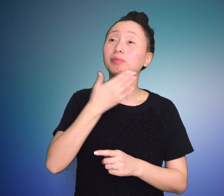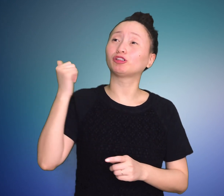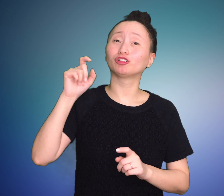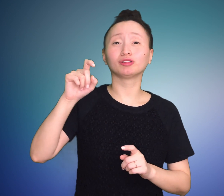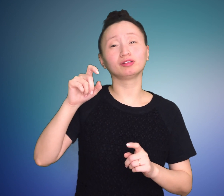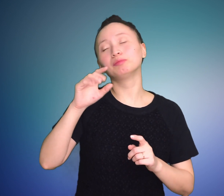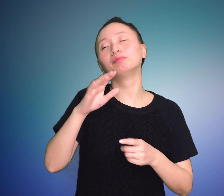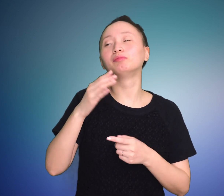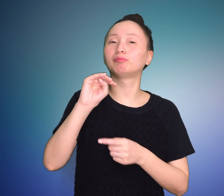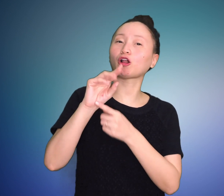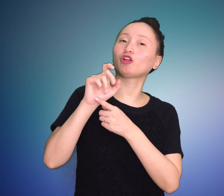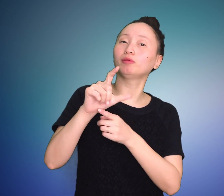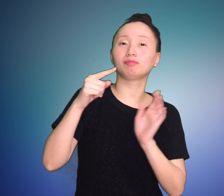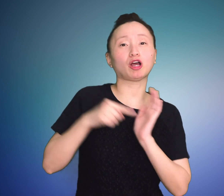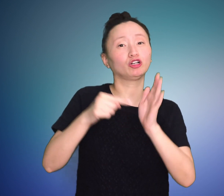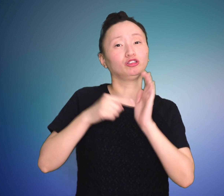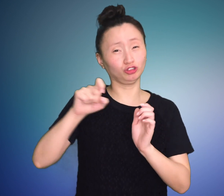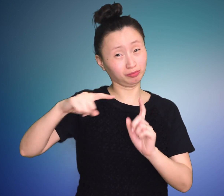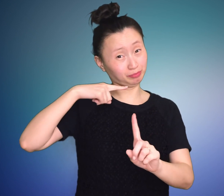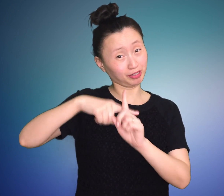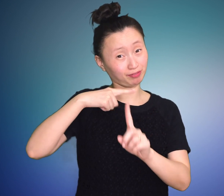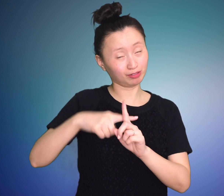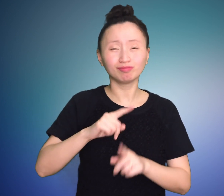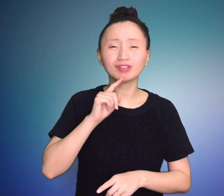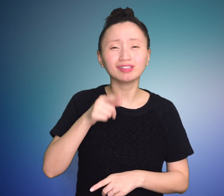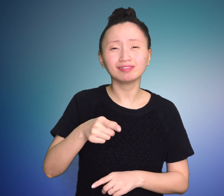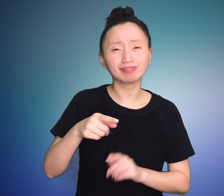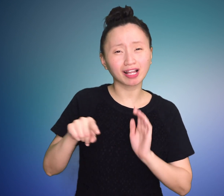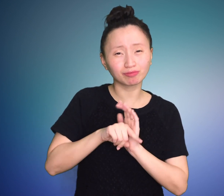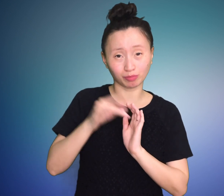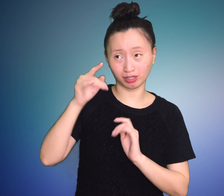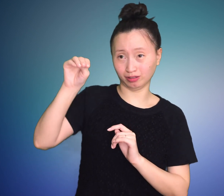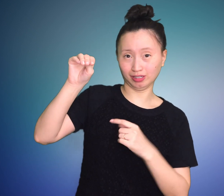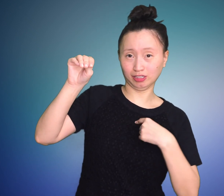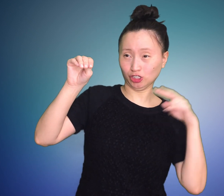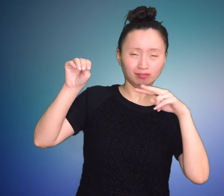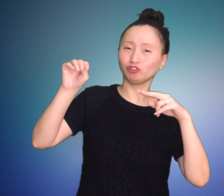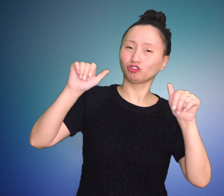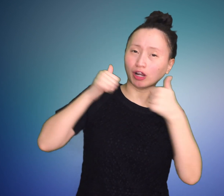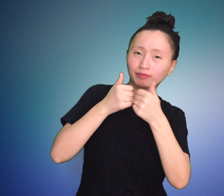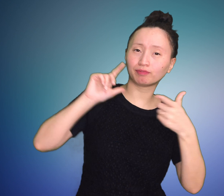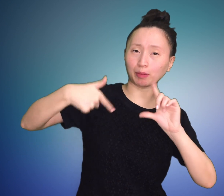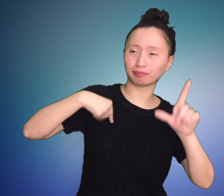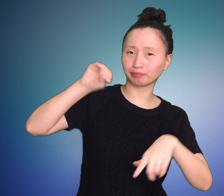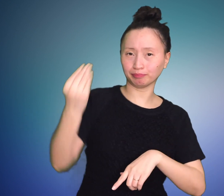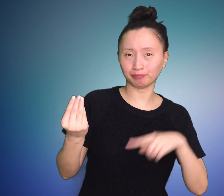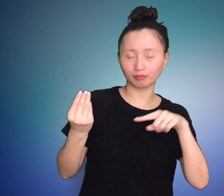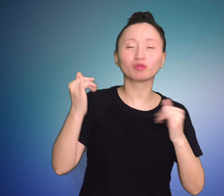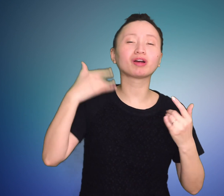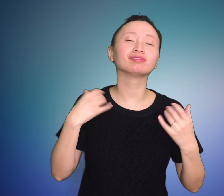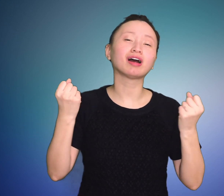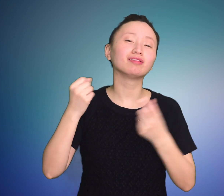that's not the case. This is why I sign model minority this way, to flip the script on how the U.S. views model